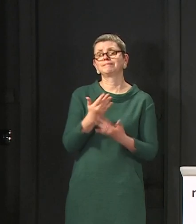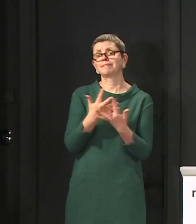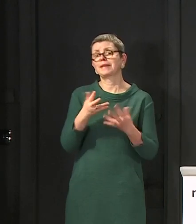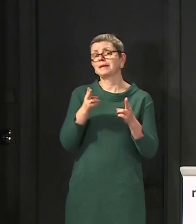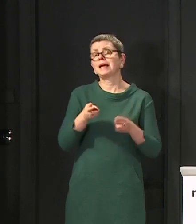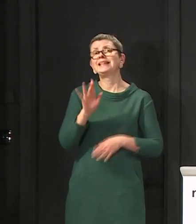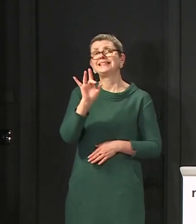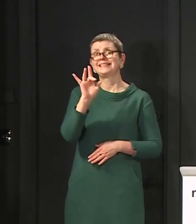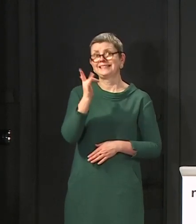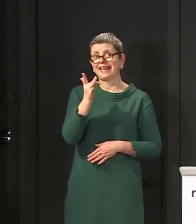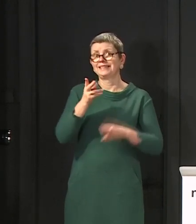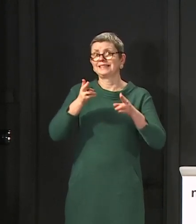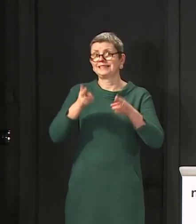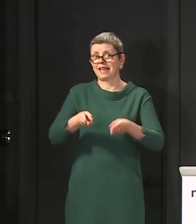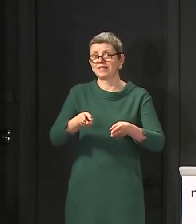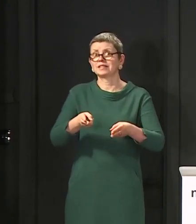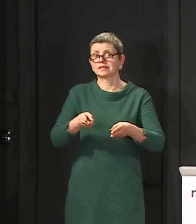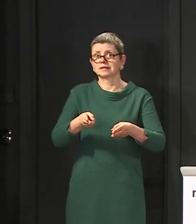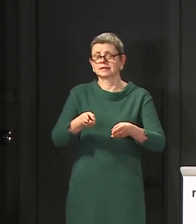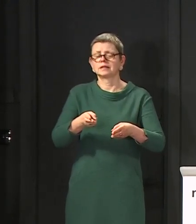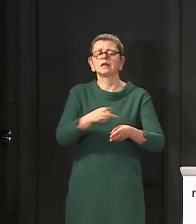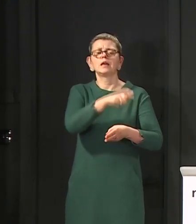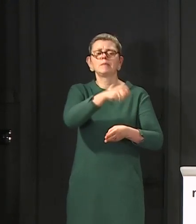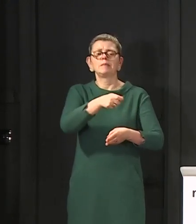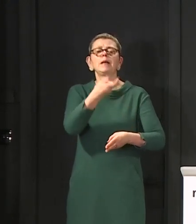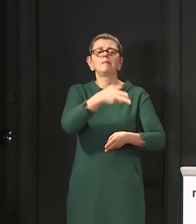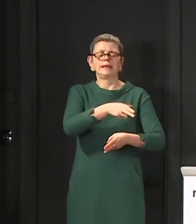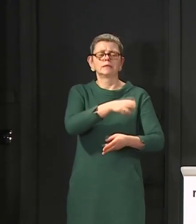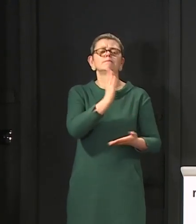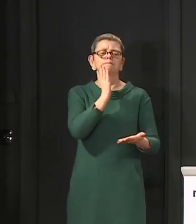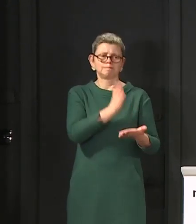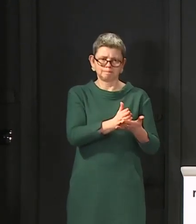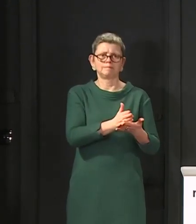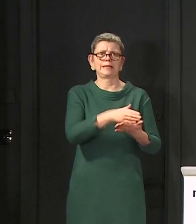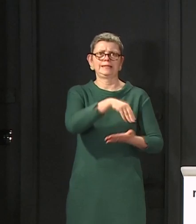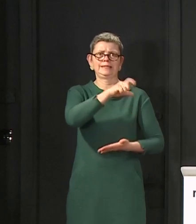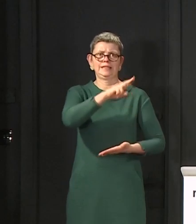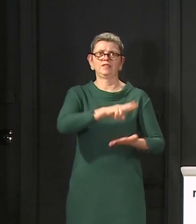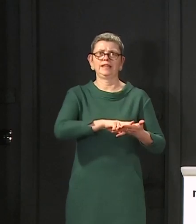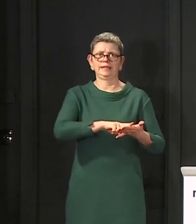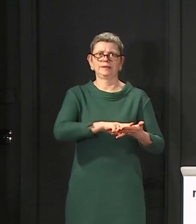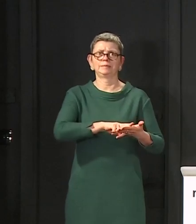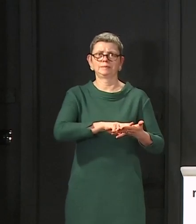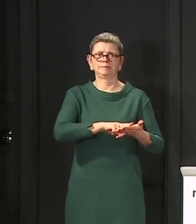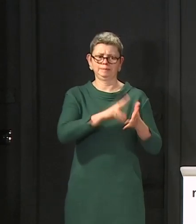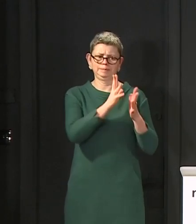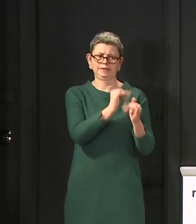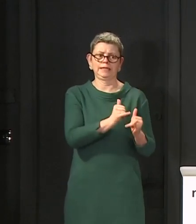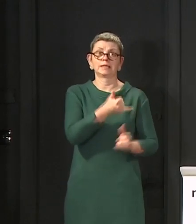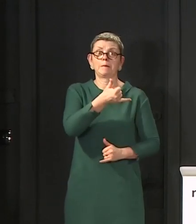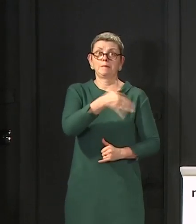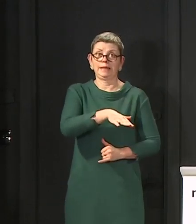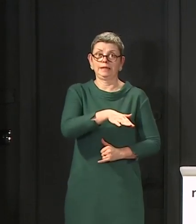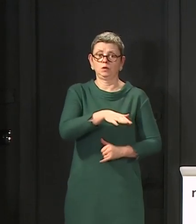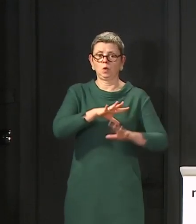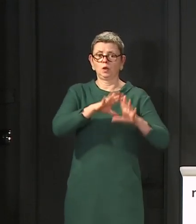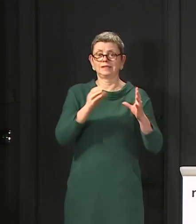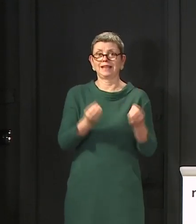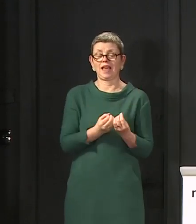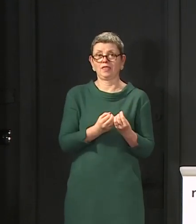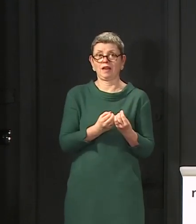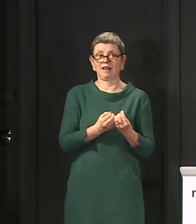have been registered of patients who had been confirmed through a test as having the virus, and that takes the total number of deaths in